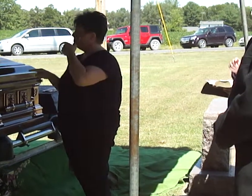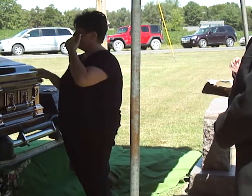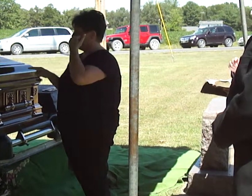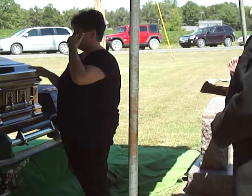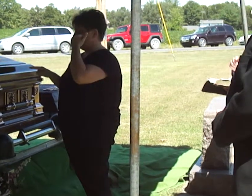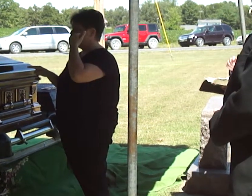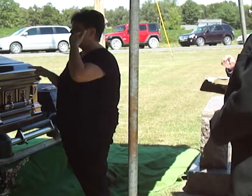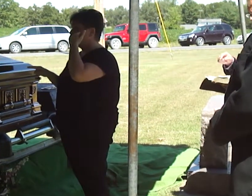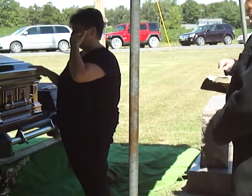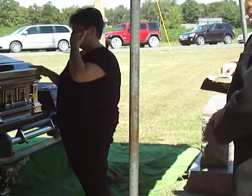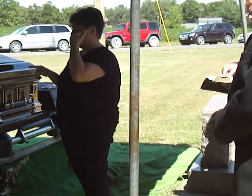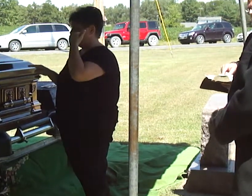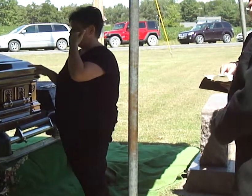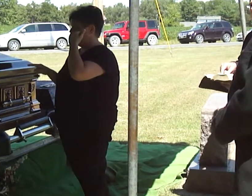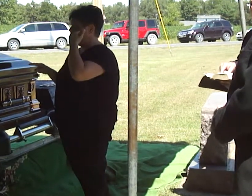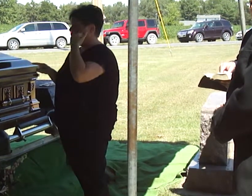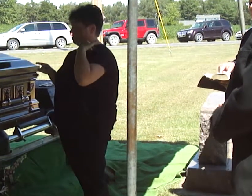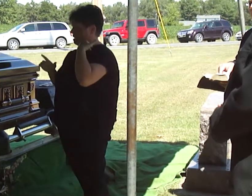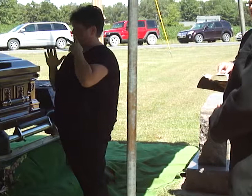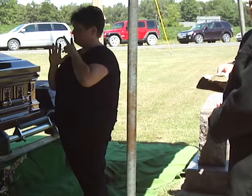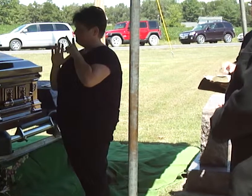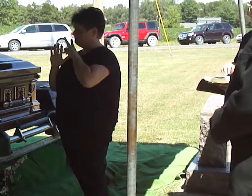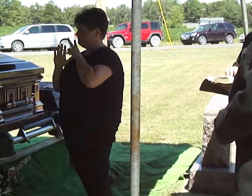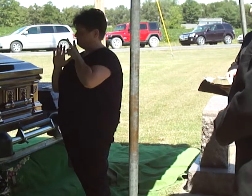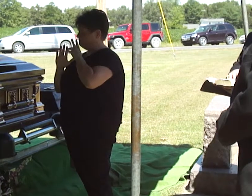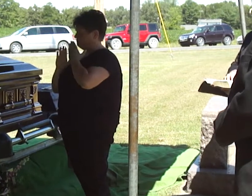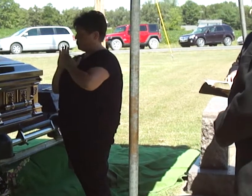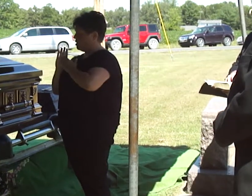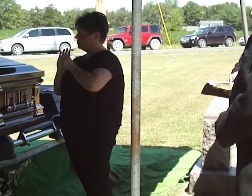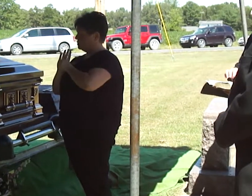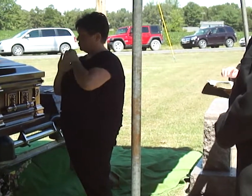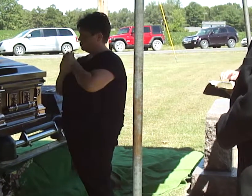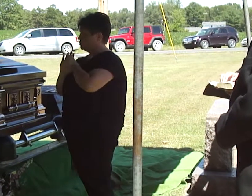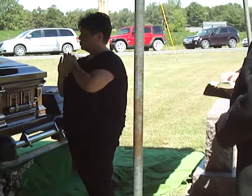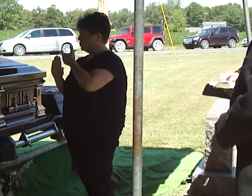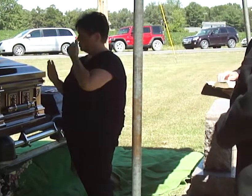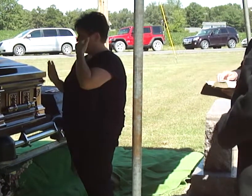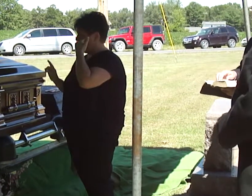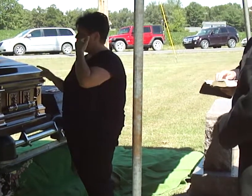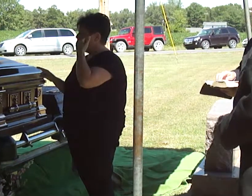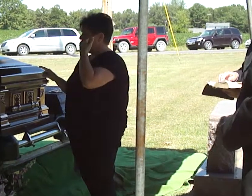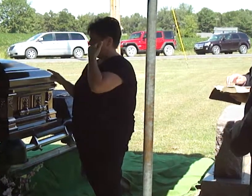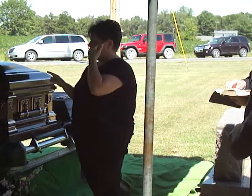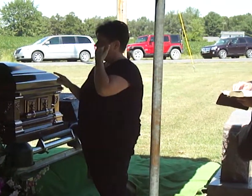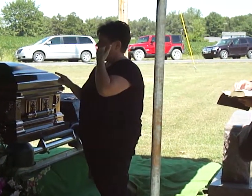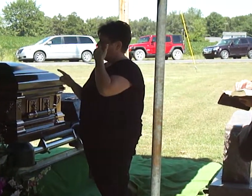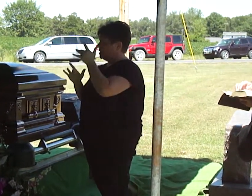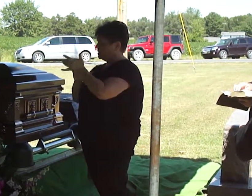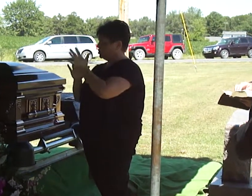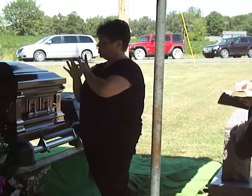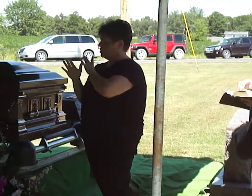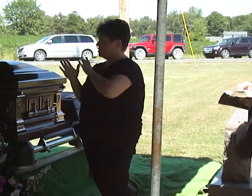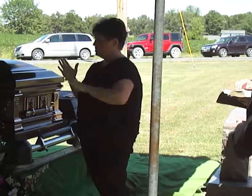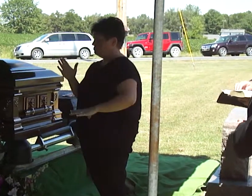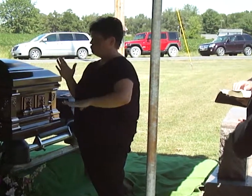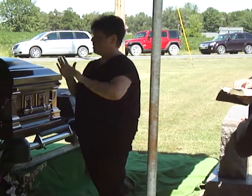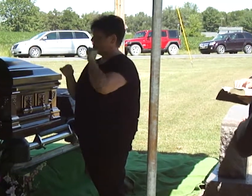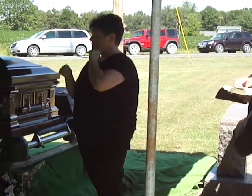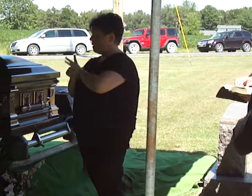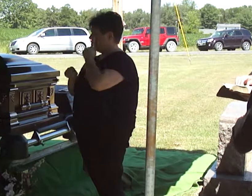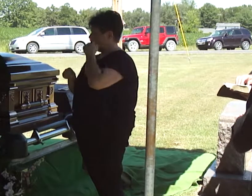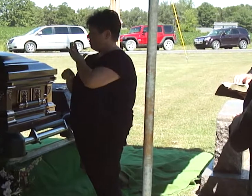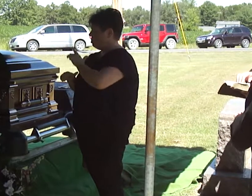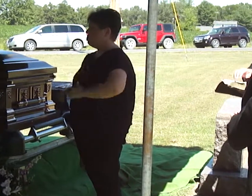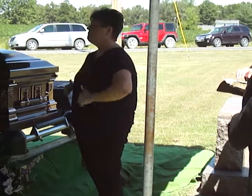knew this verse of Scripture. She knew Jesus' promise for her